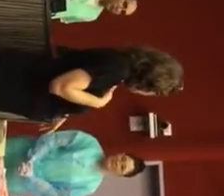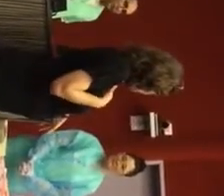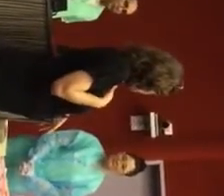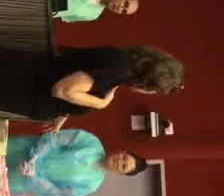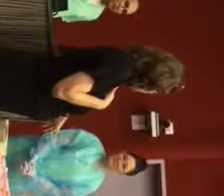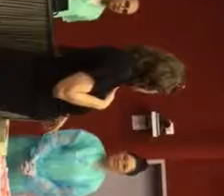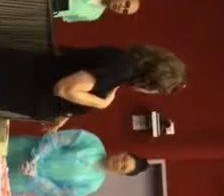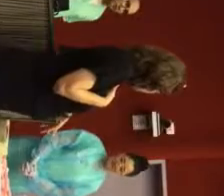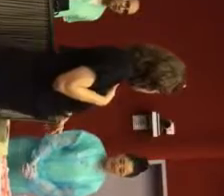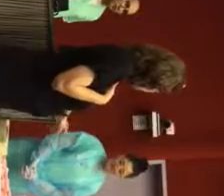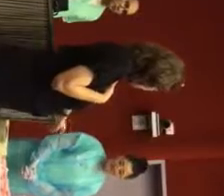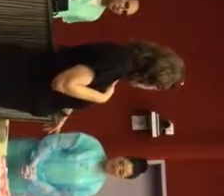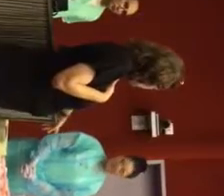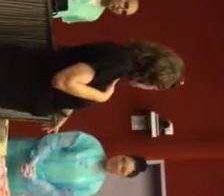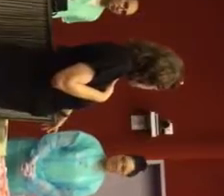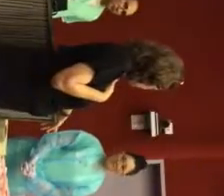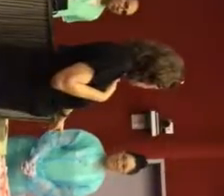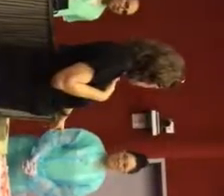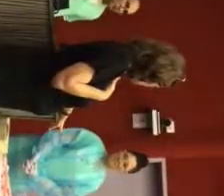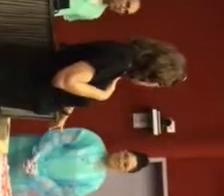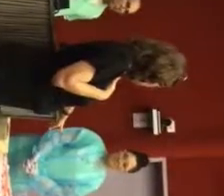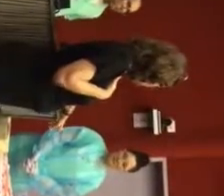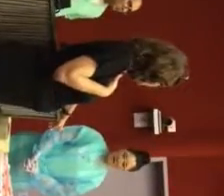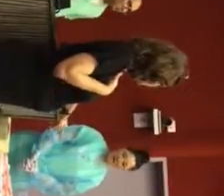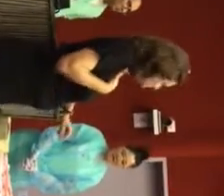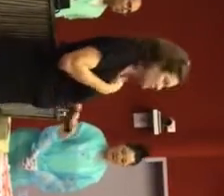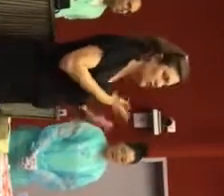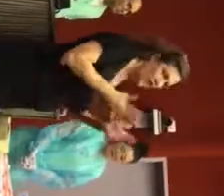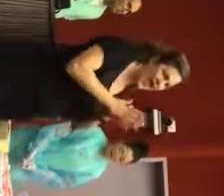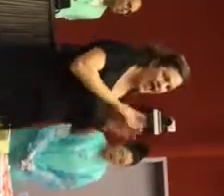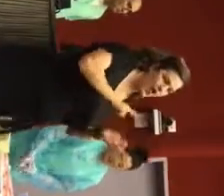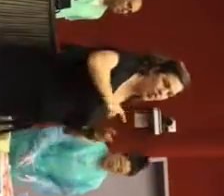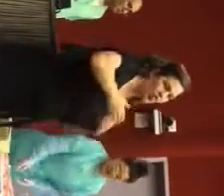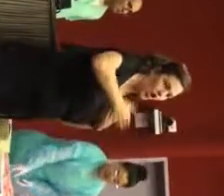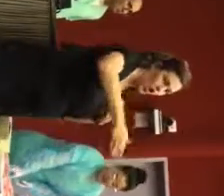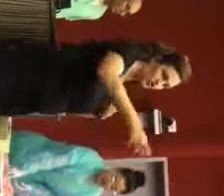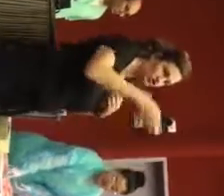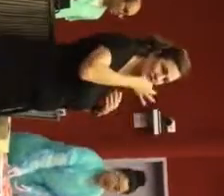the metal dentures compared to the pink ones?